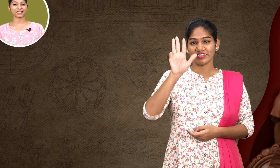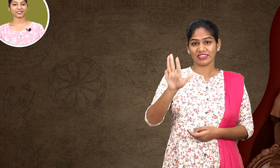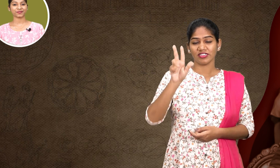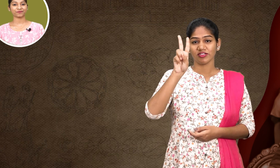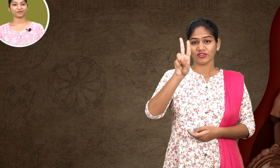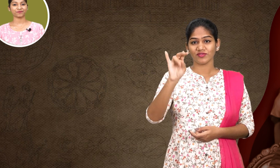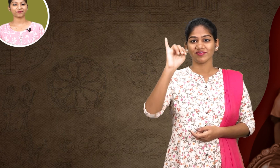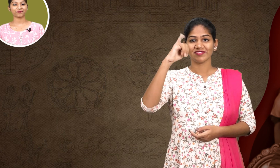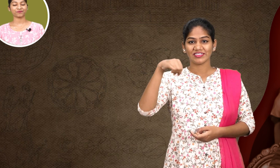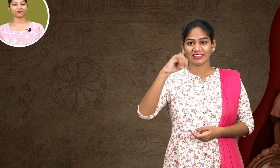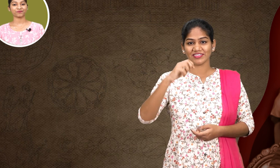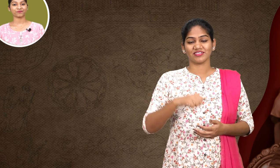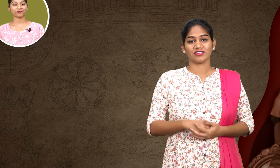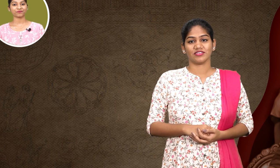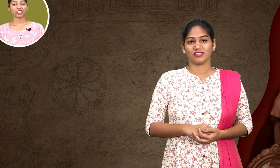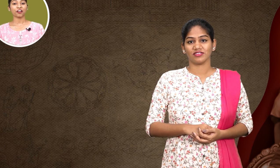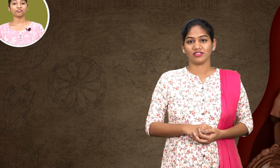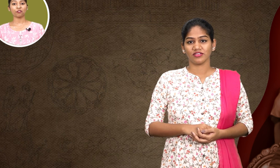1926.